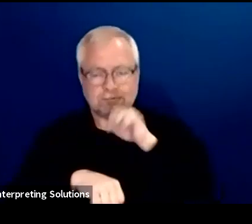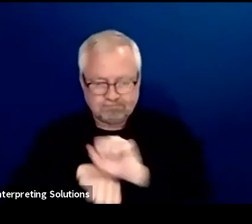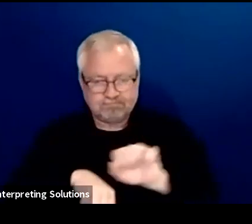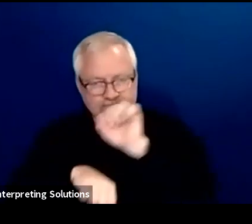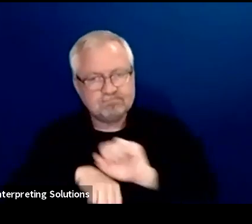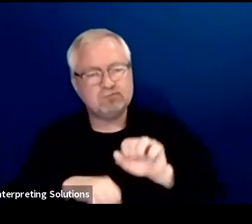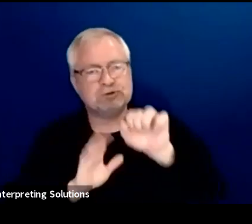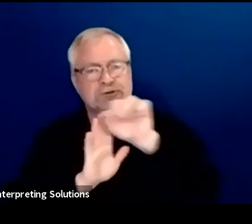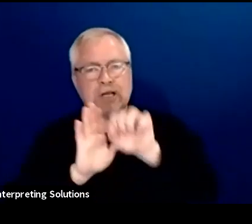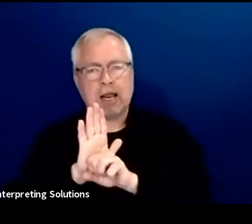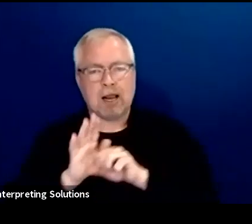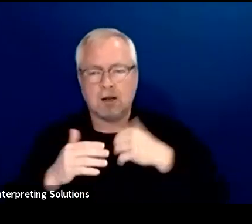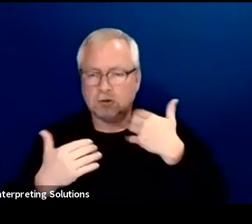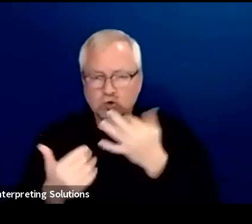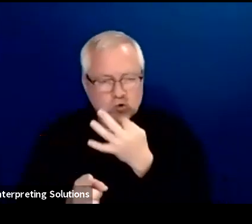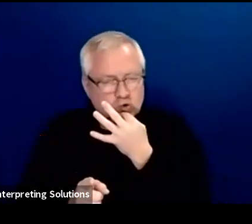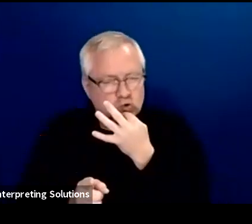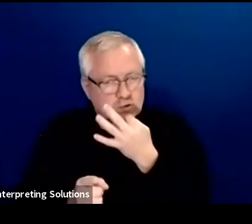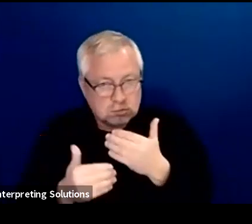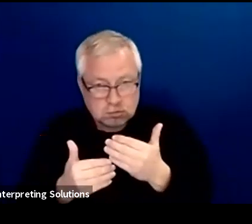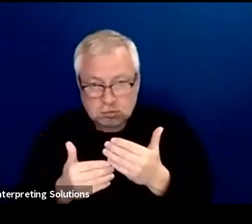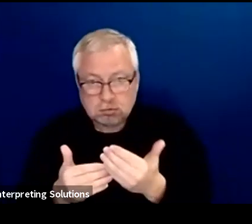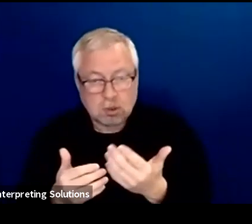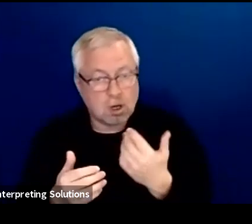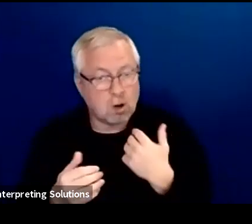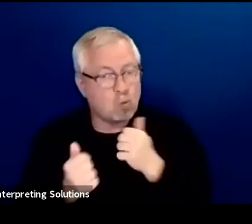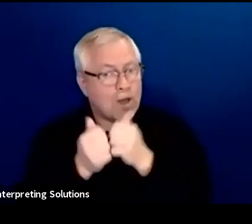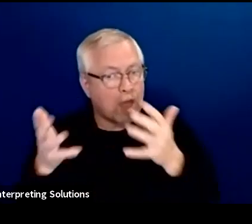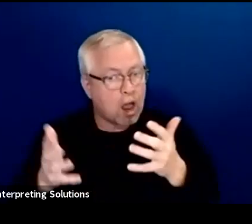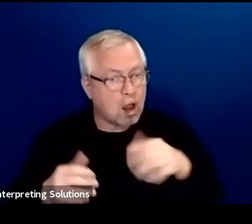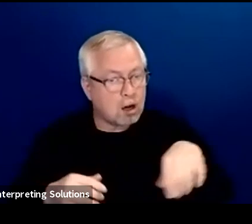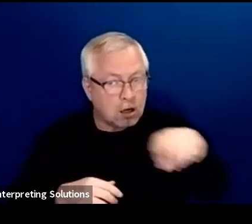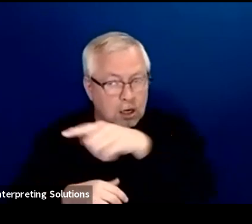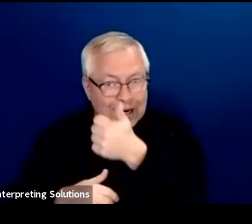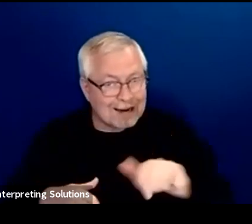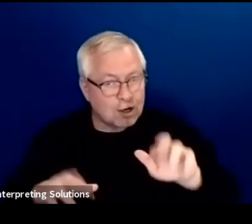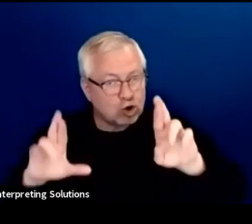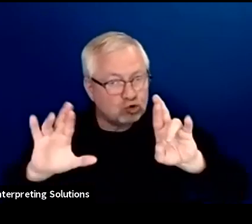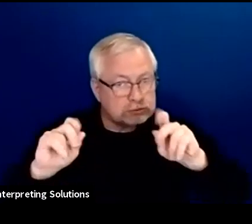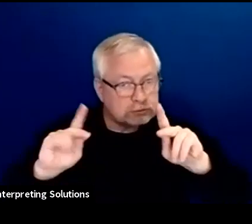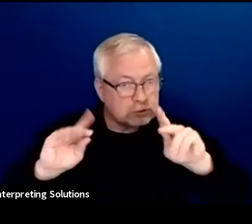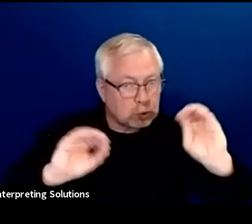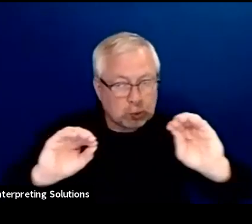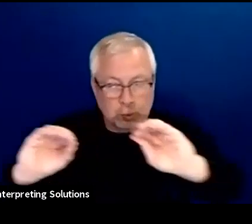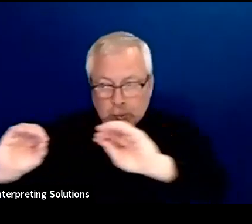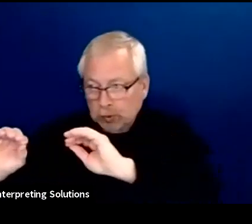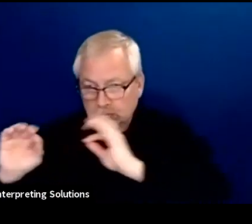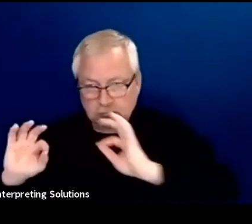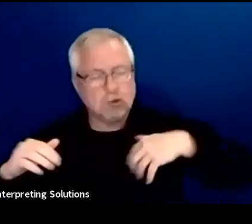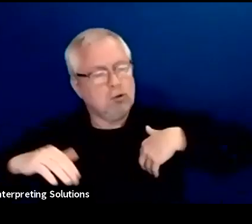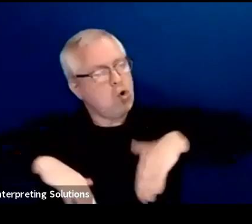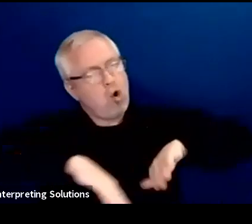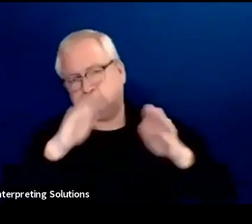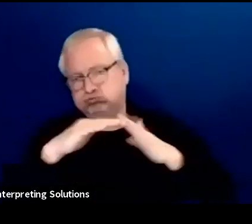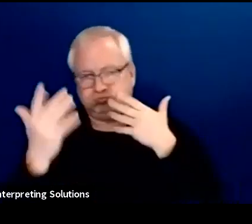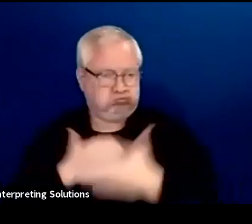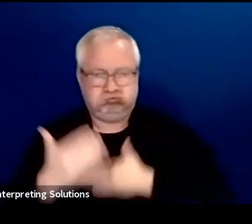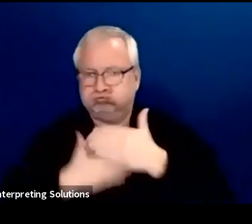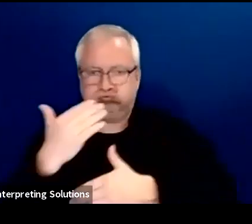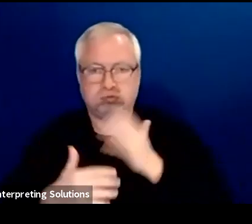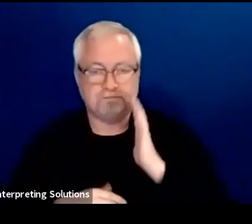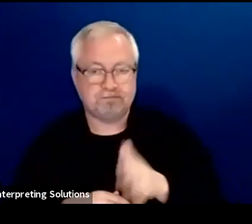we possibly can without putting a risk at all of the progress that we've made. In infection rates, Minnesota has 17 per